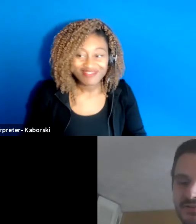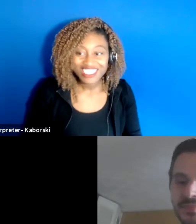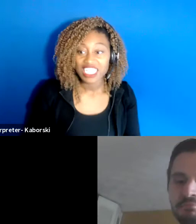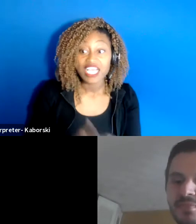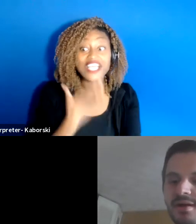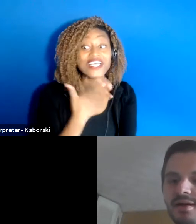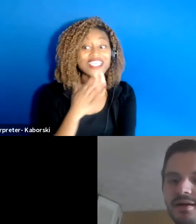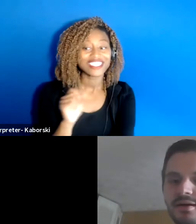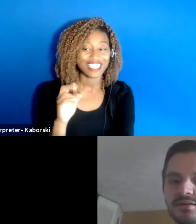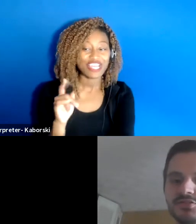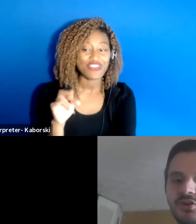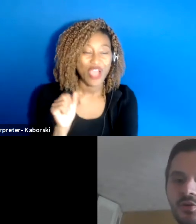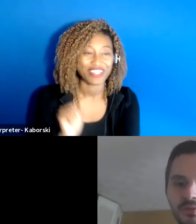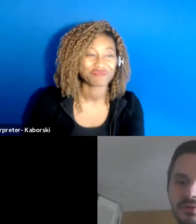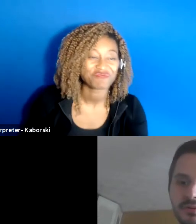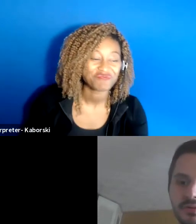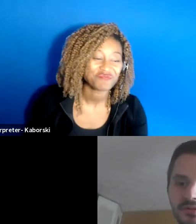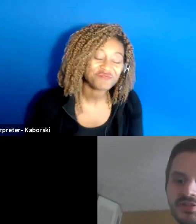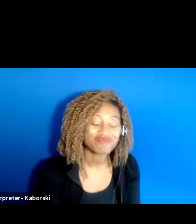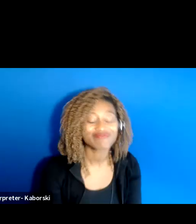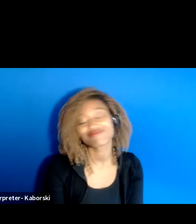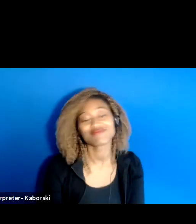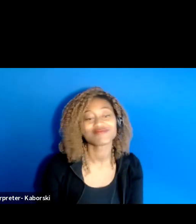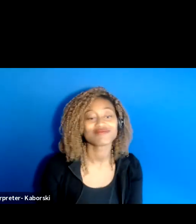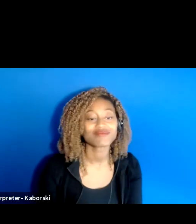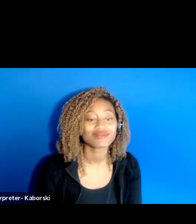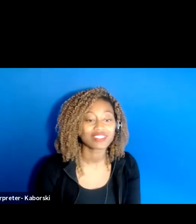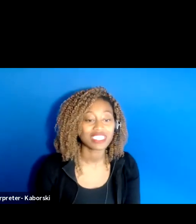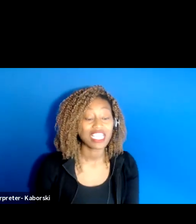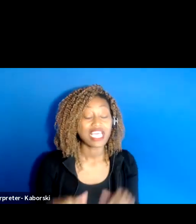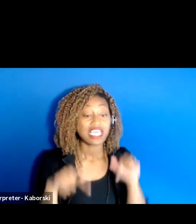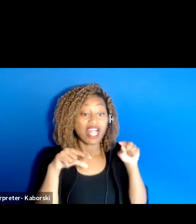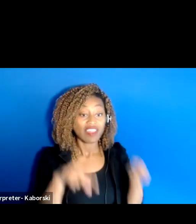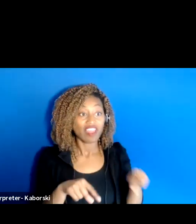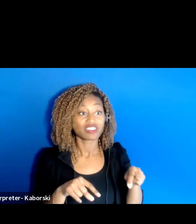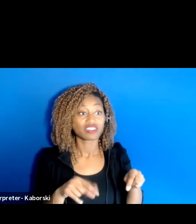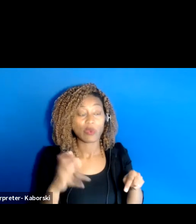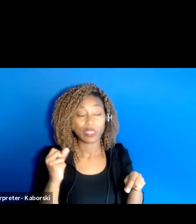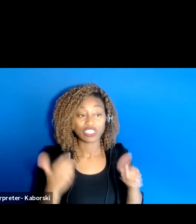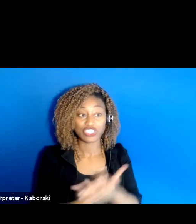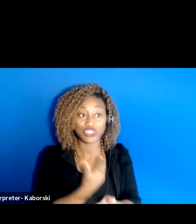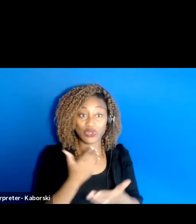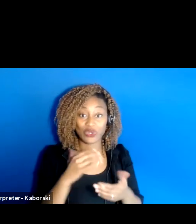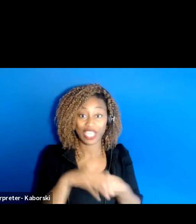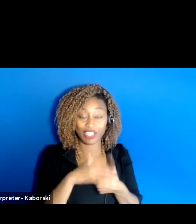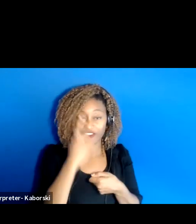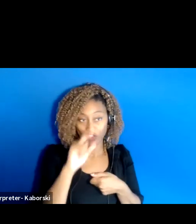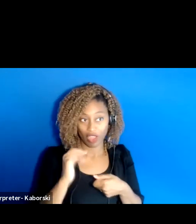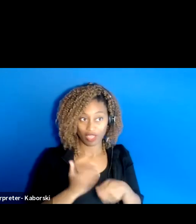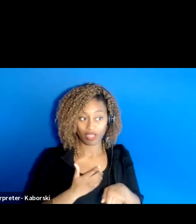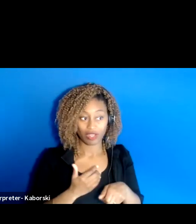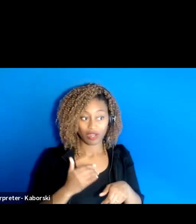Thanks, Sandra. So this was a very new area for us to get involved